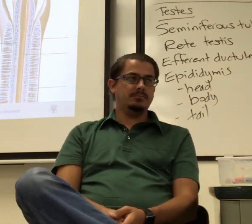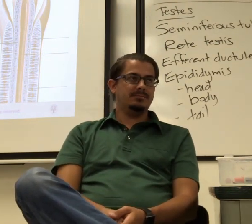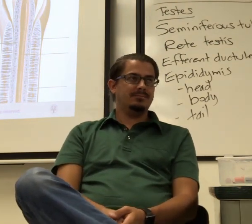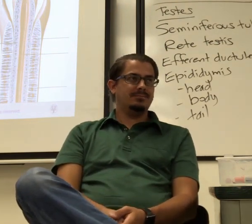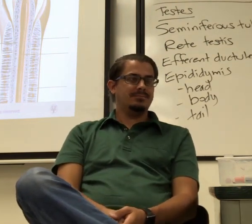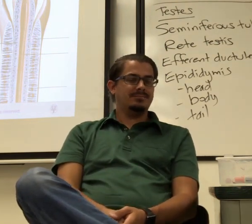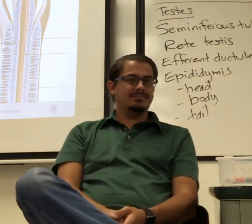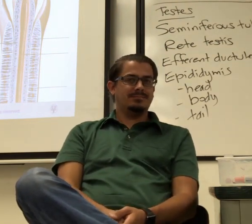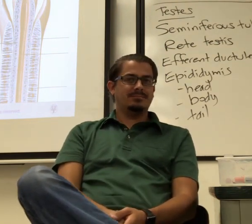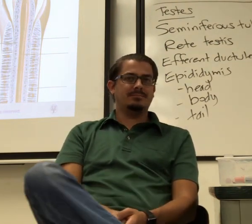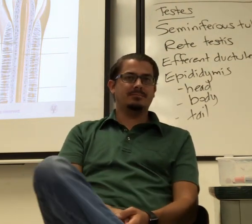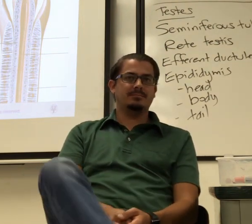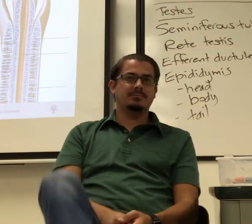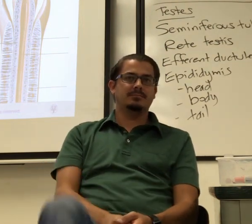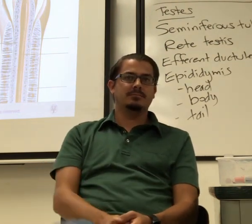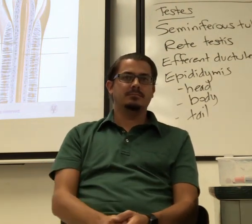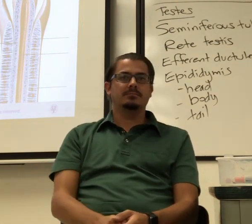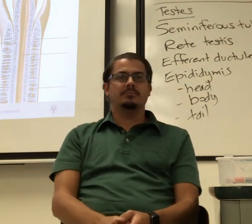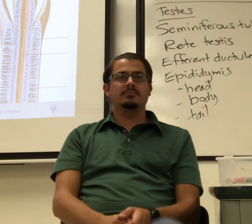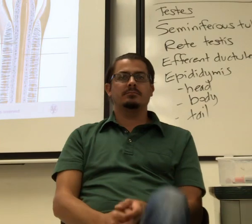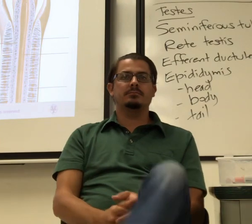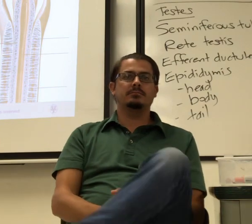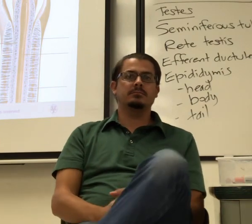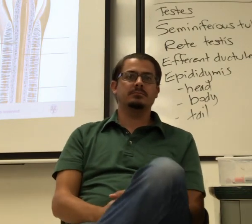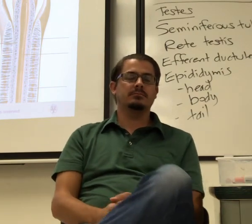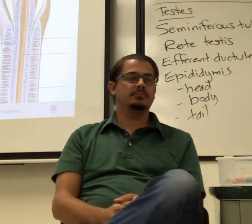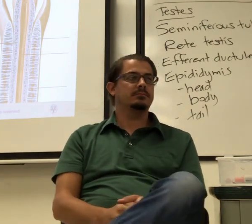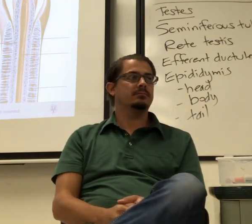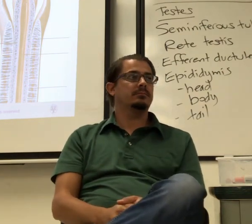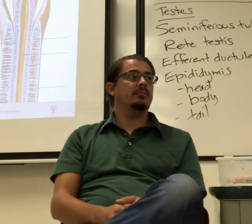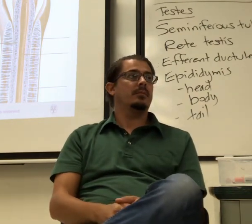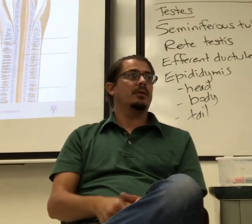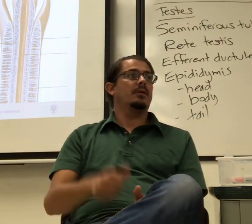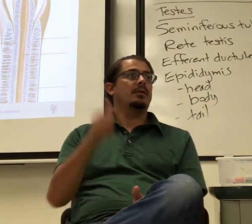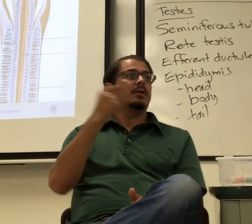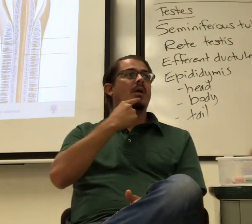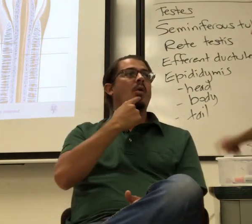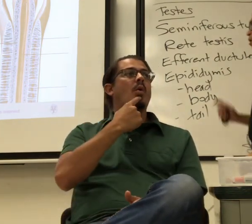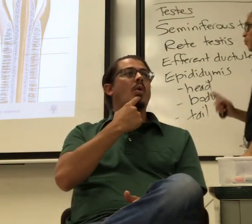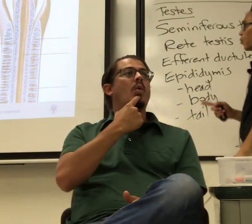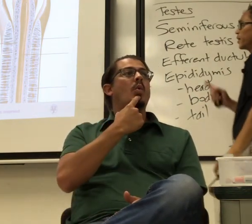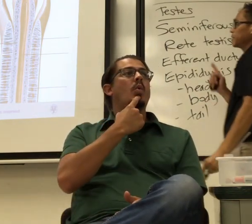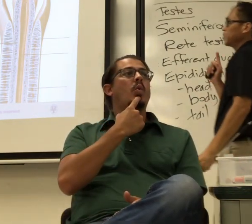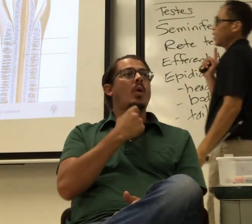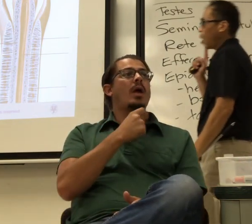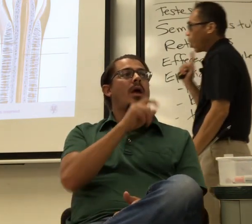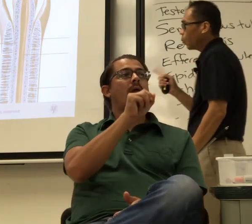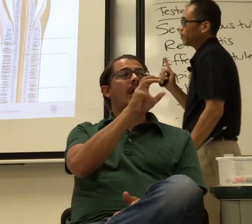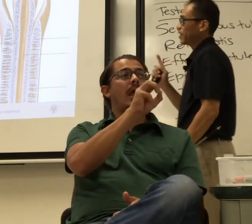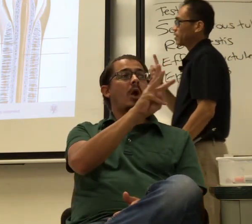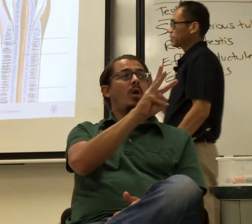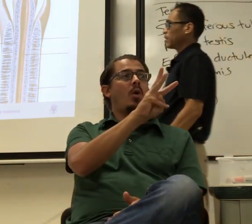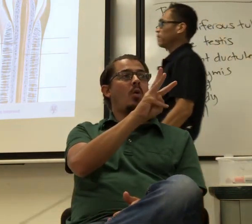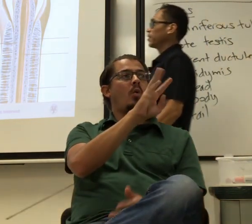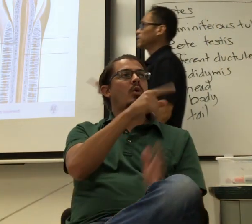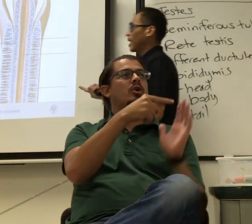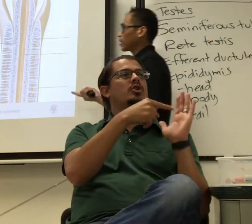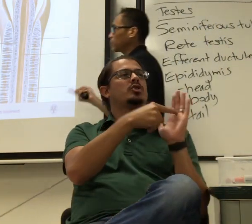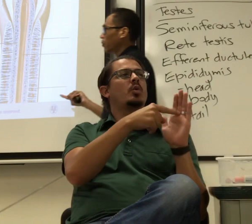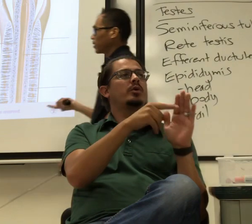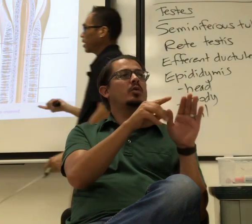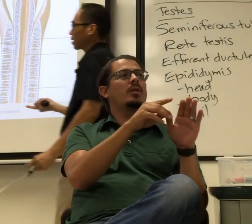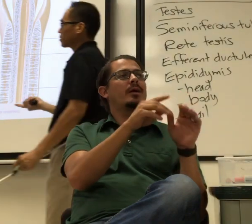So this slide, the red arrows are pointing to the openings of